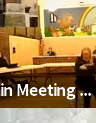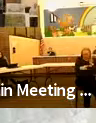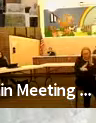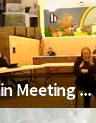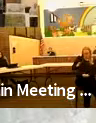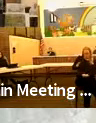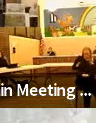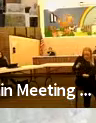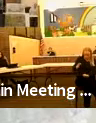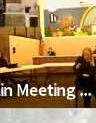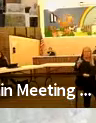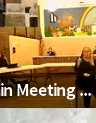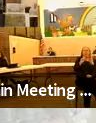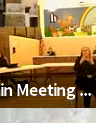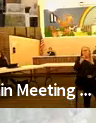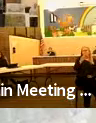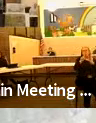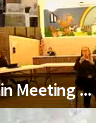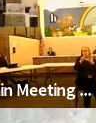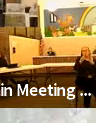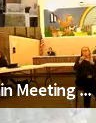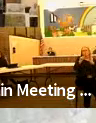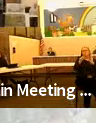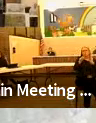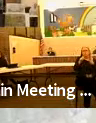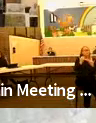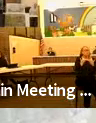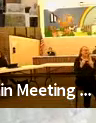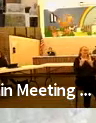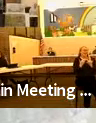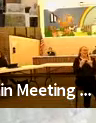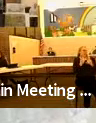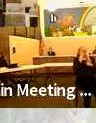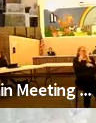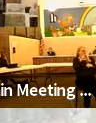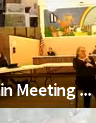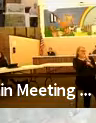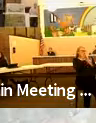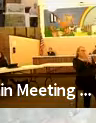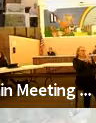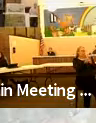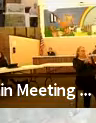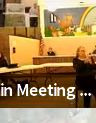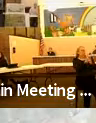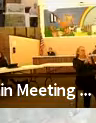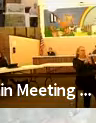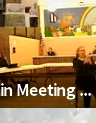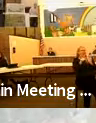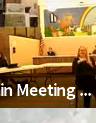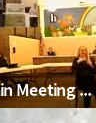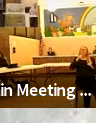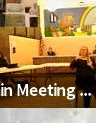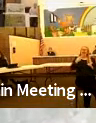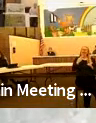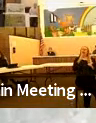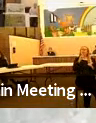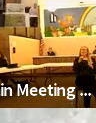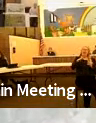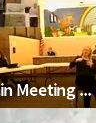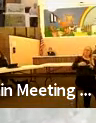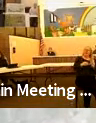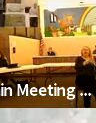Road. Currently, it's kind of a sidewalk to nowhere from the subdivision, and then there's a pedestrian path. Not quite